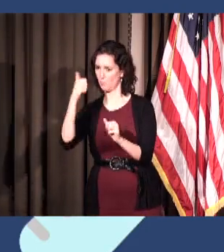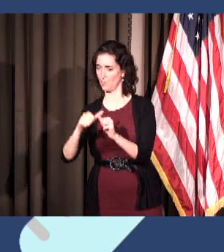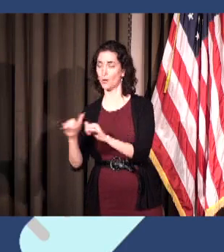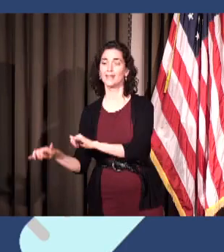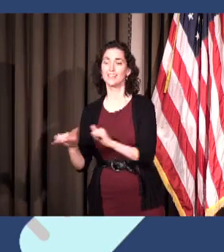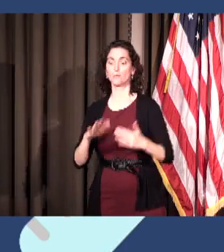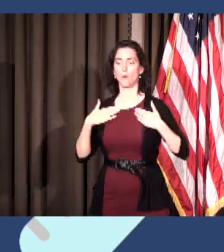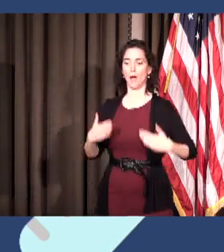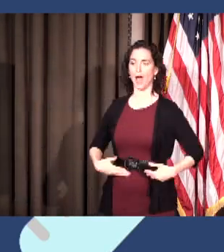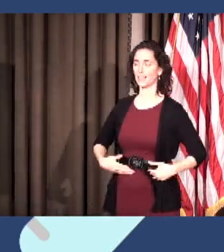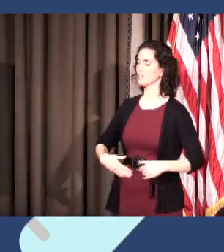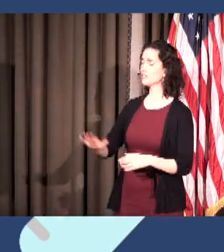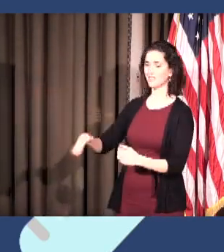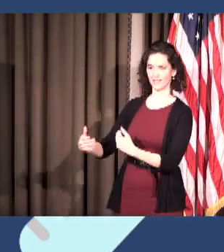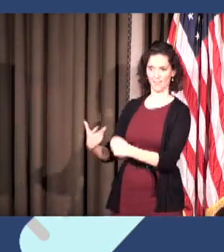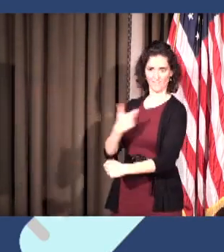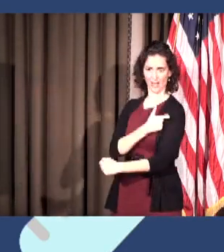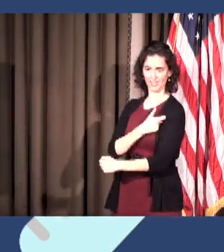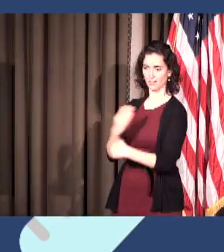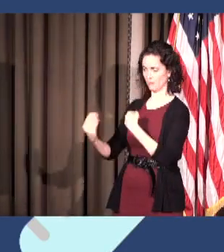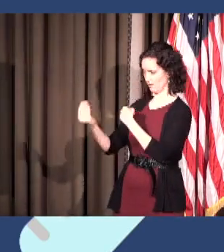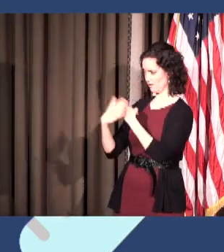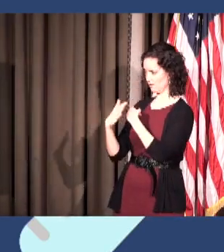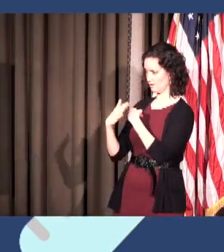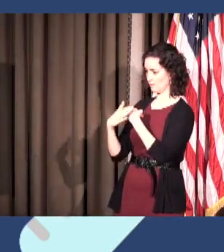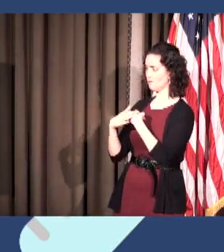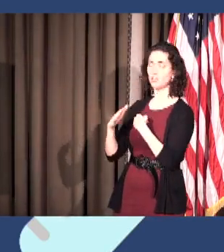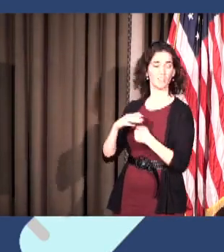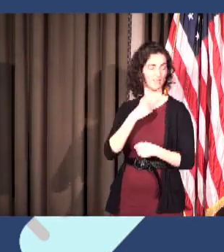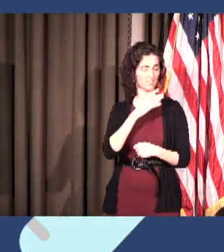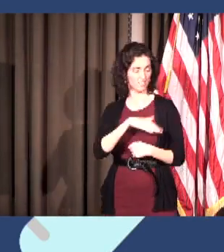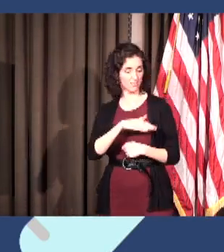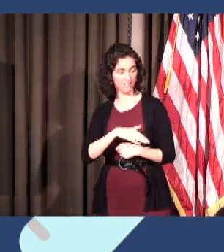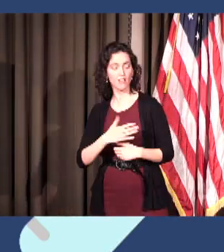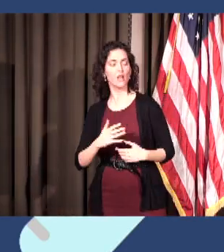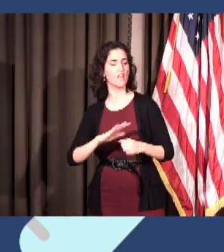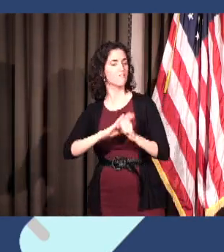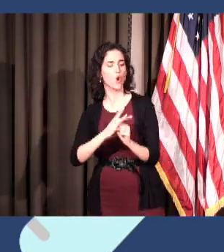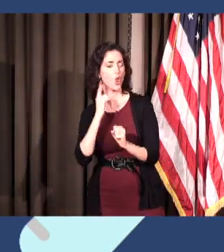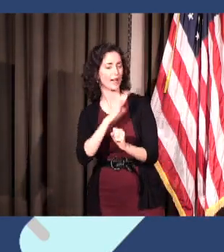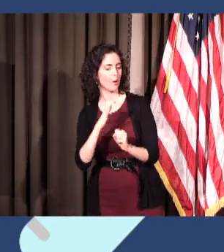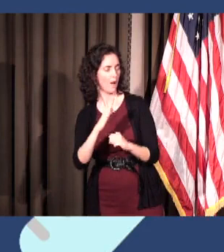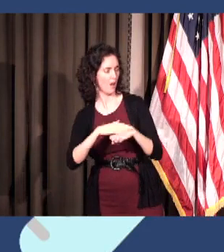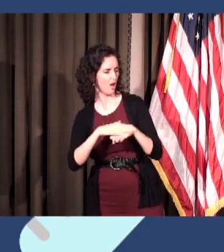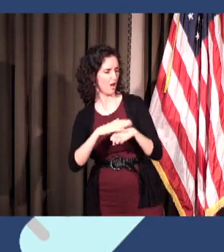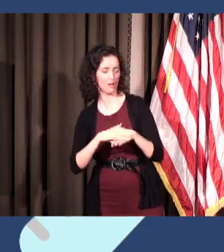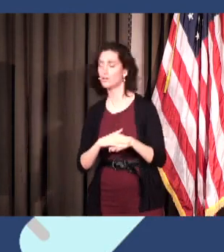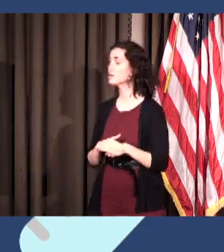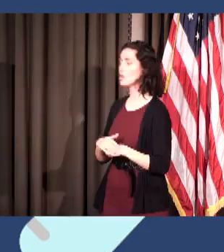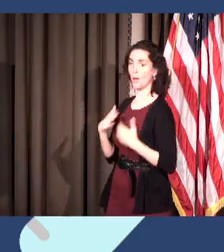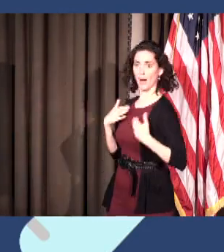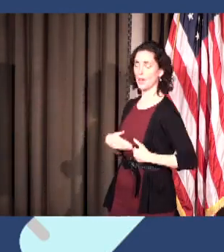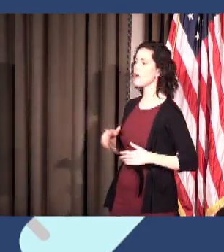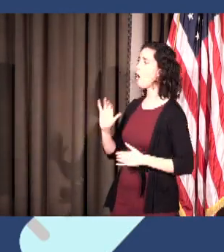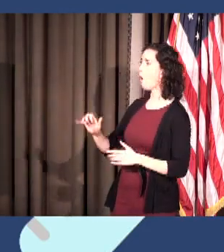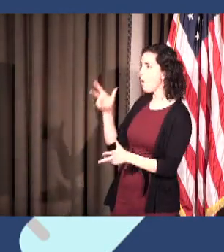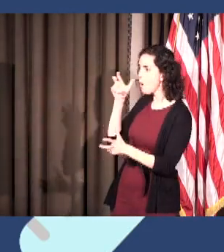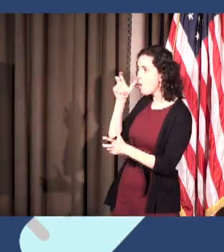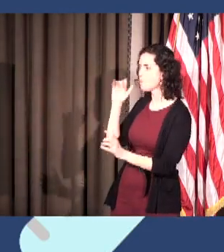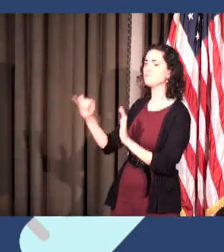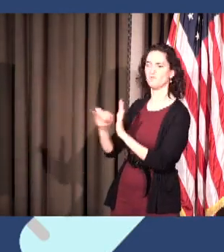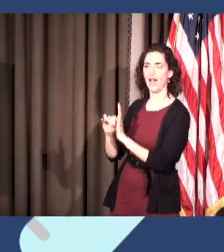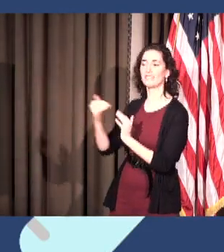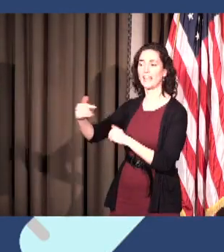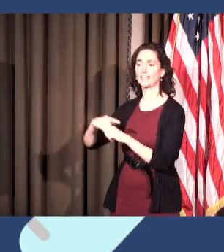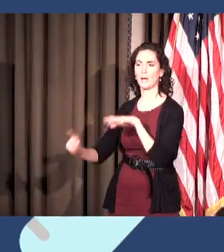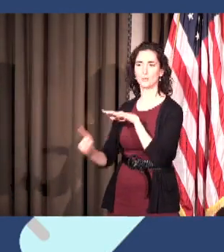your own antibodies. That's what makes people feel perhaps a little feverish, a little bit sore in the arm, a little run down the day after they get the